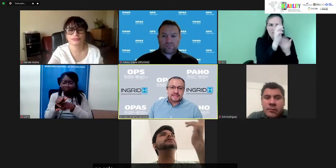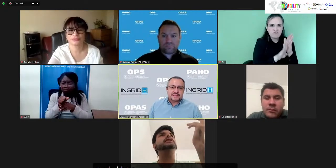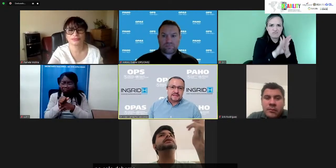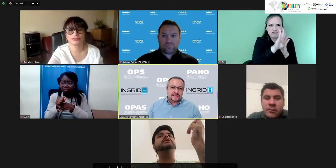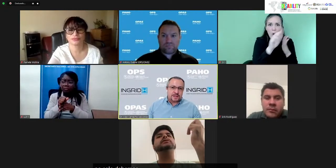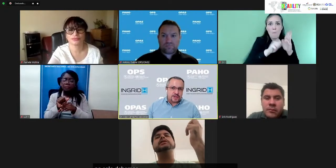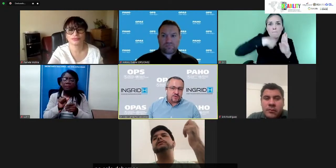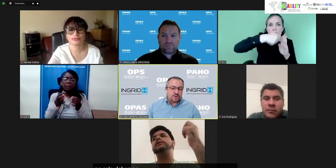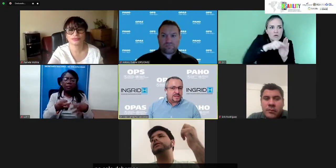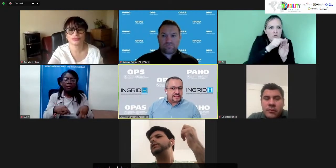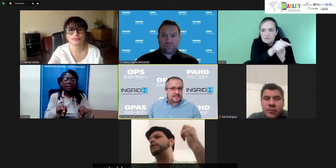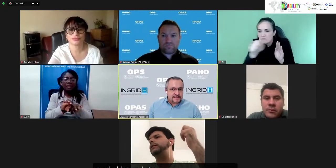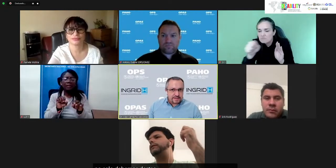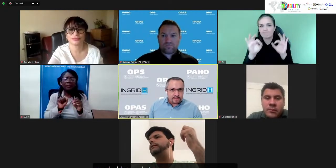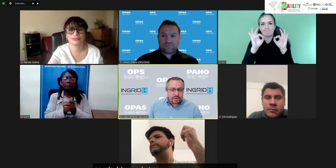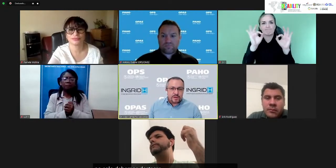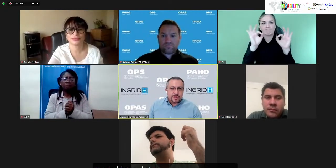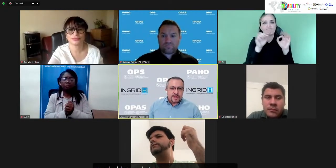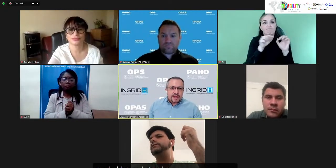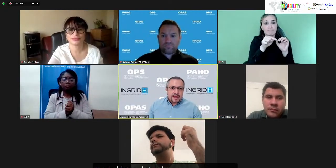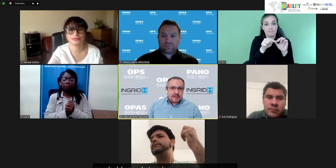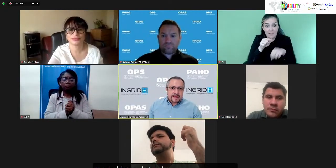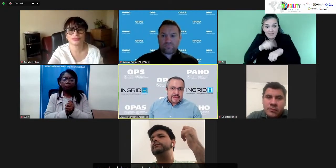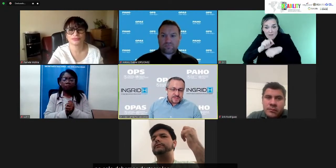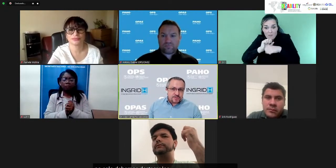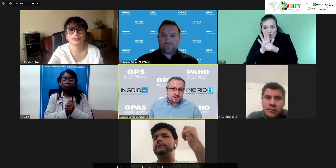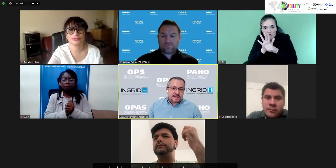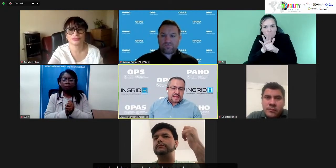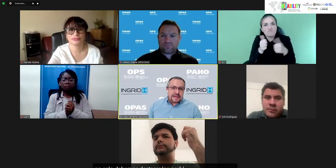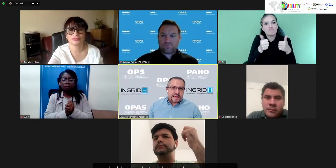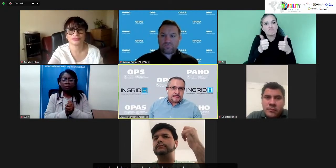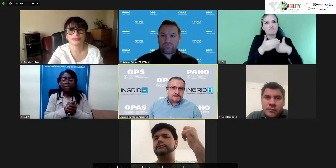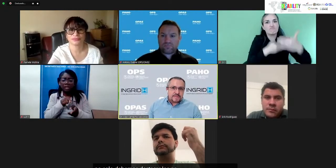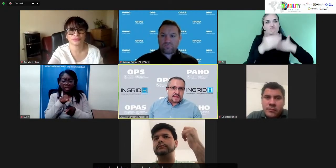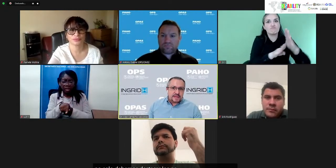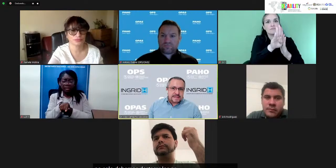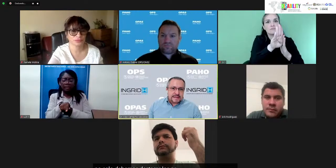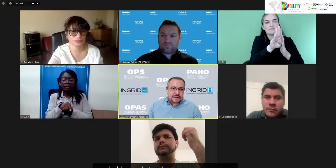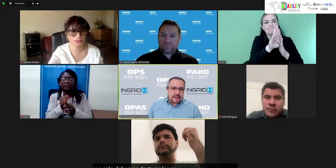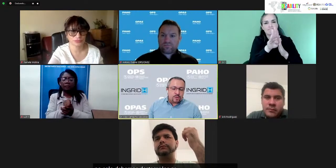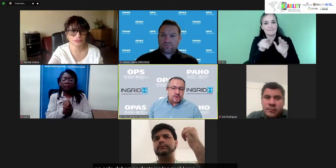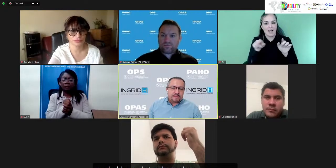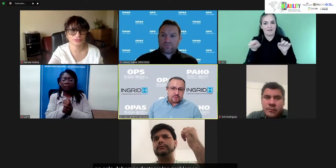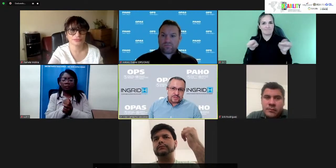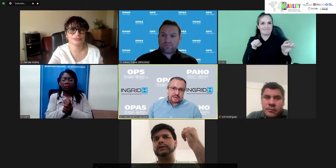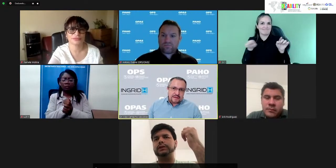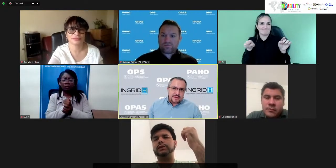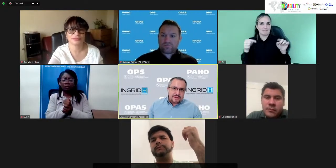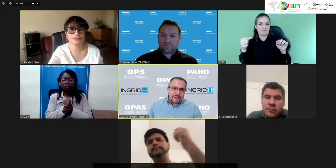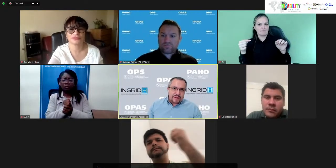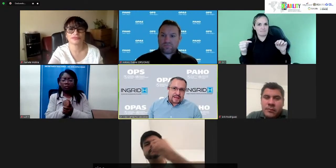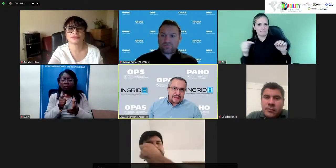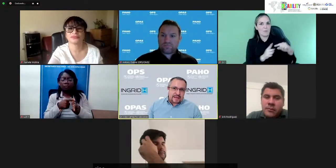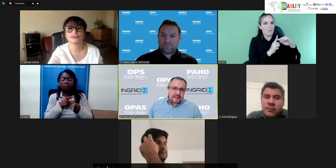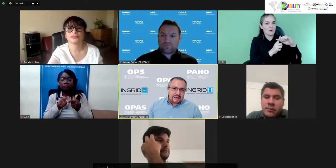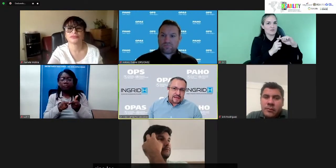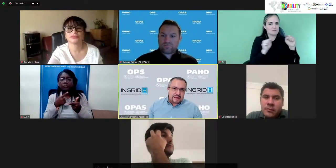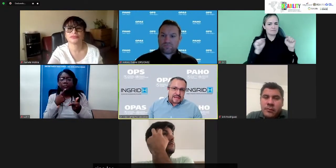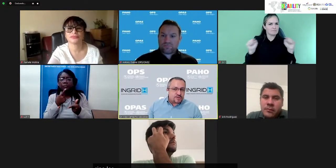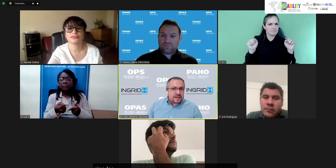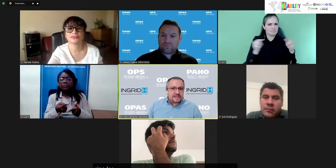important actions important products that have been carried out along these days and this needs to